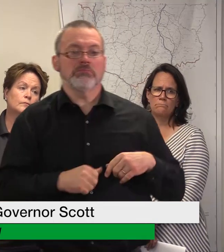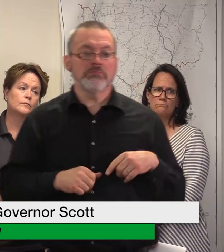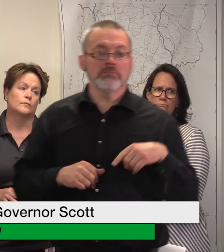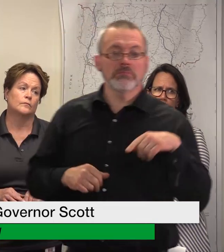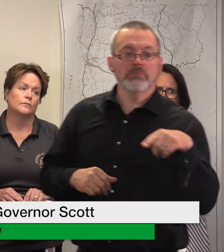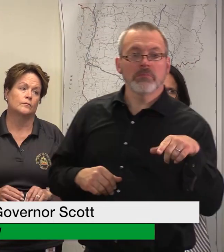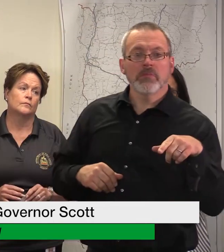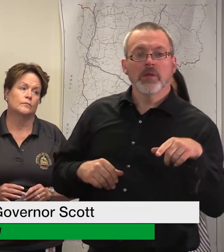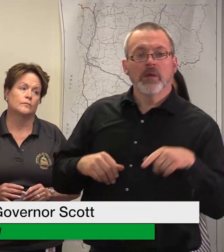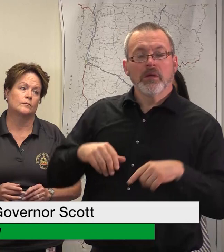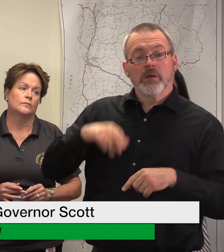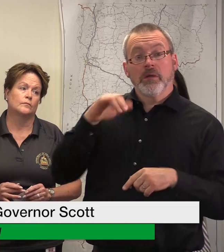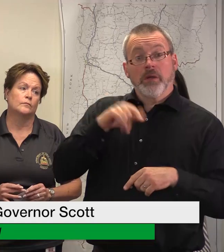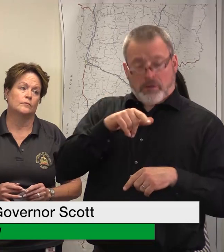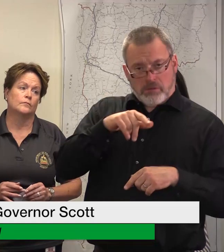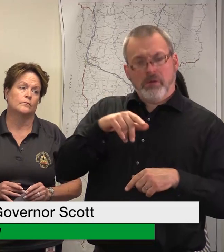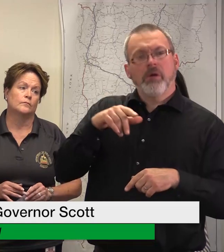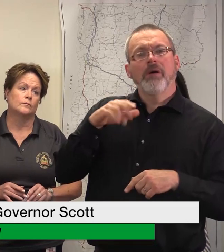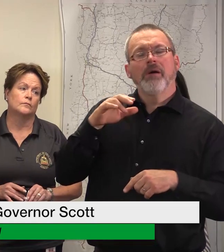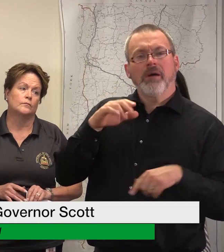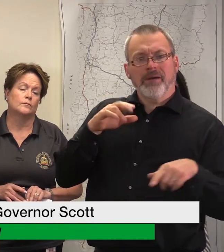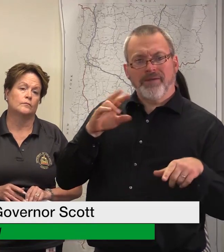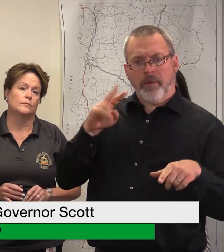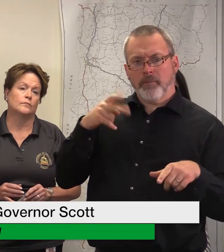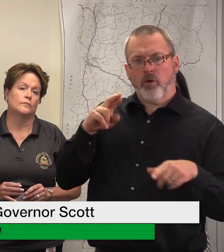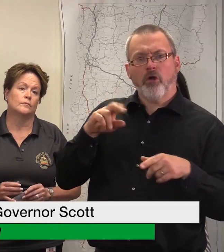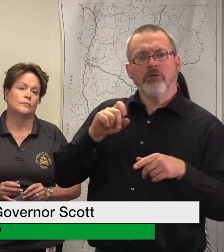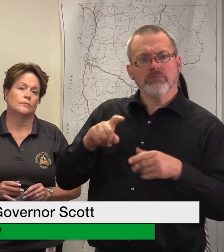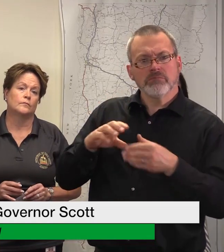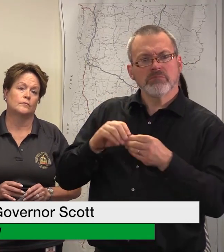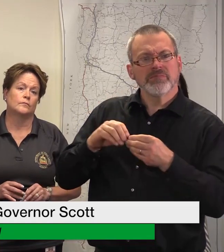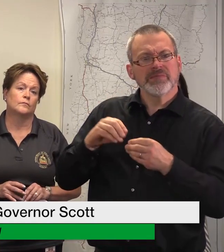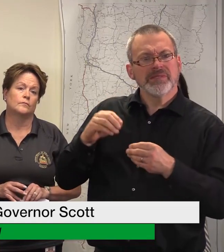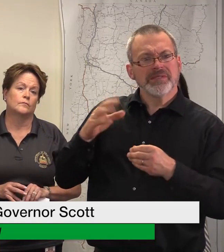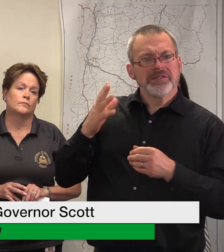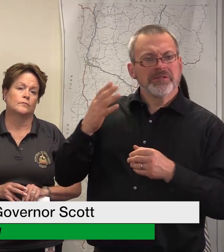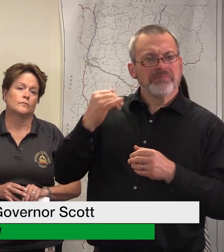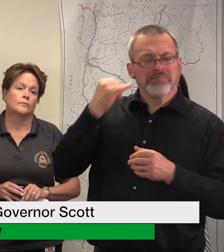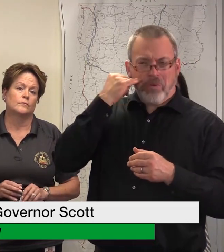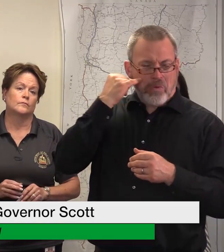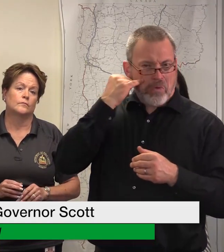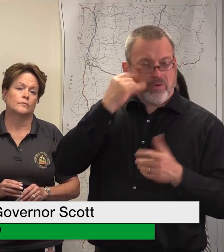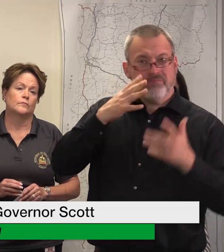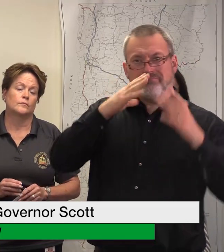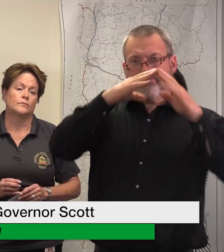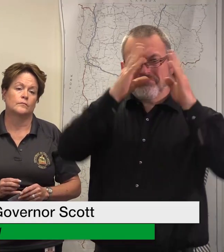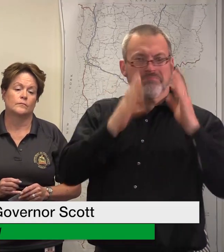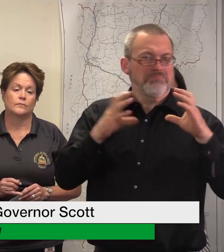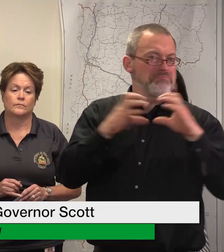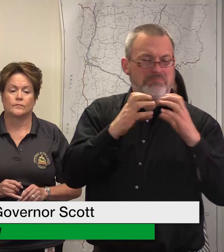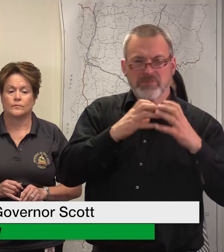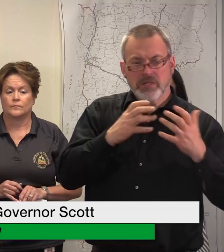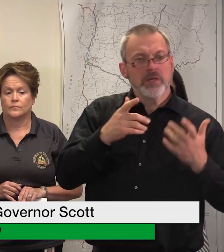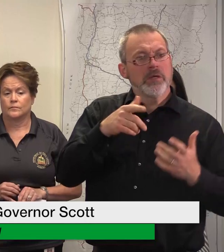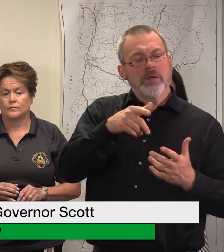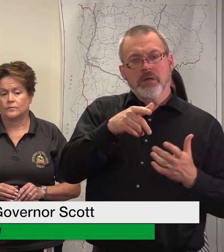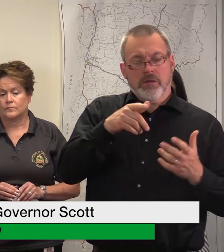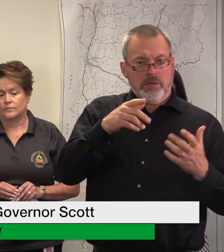dollars. They're damaged, destroyed, being taken away, and best case scenario is they're going